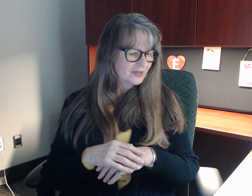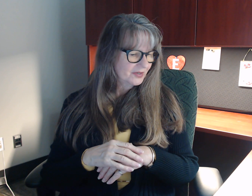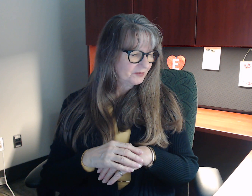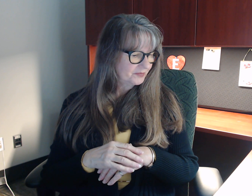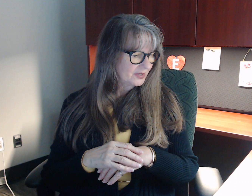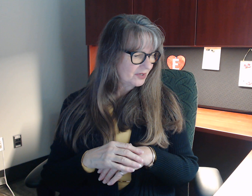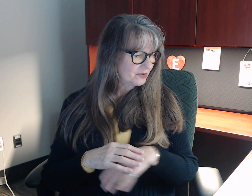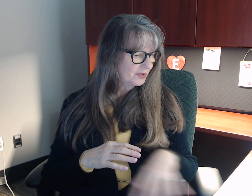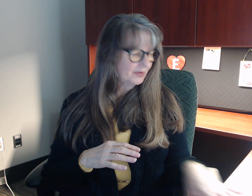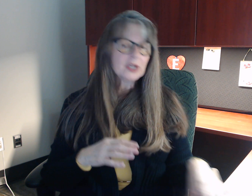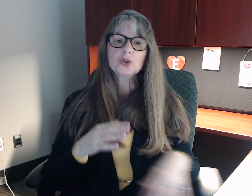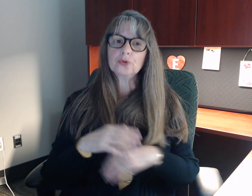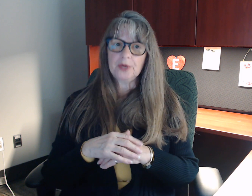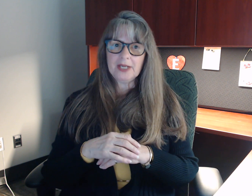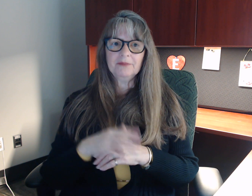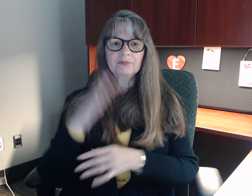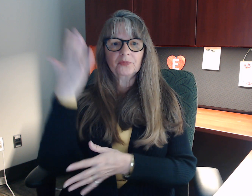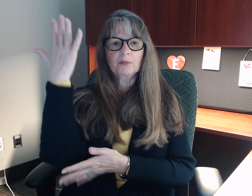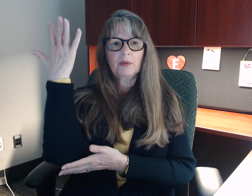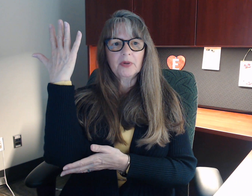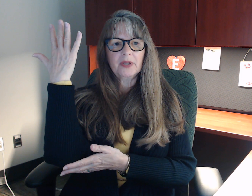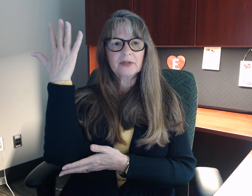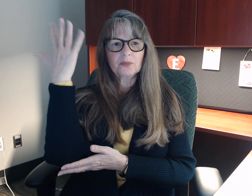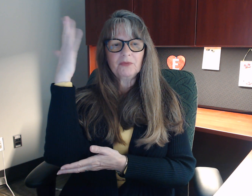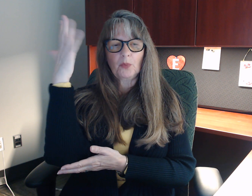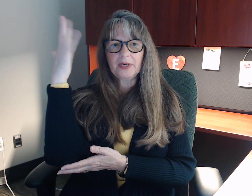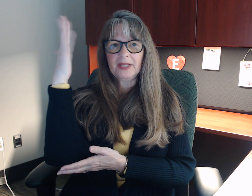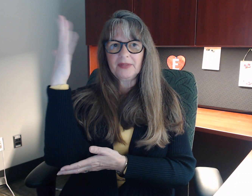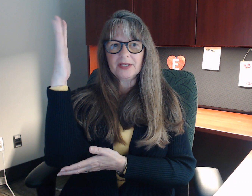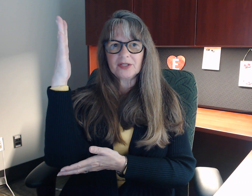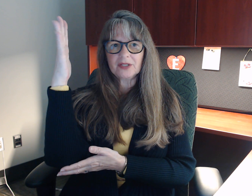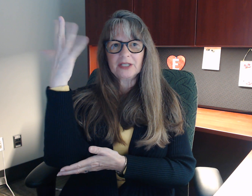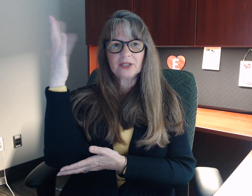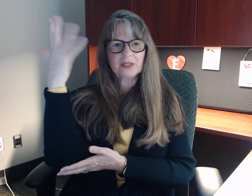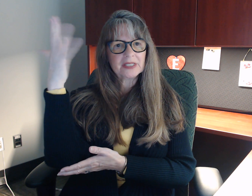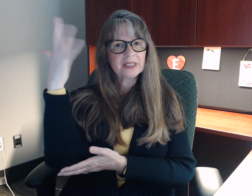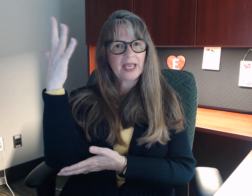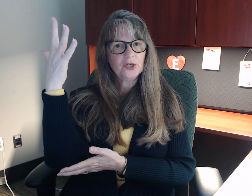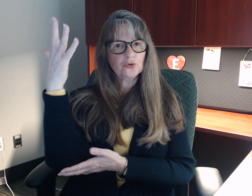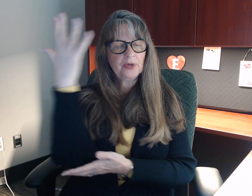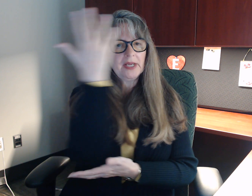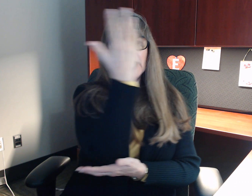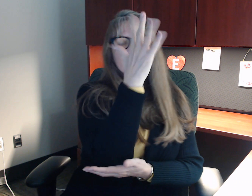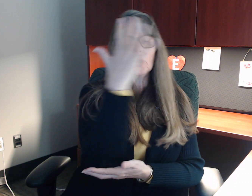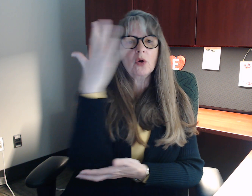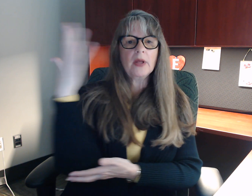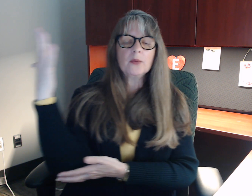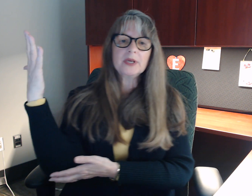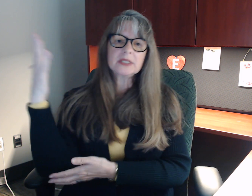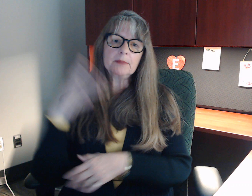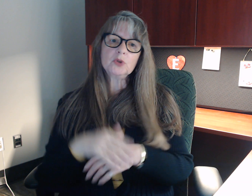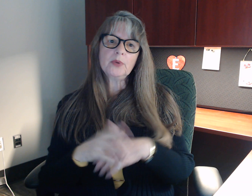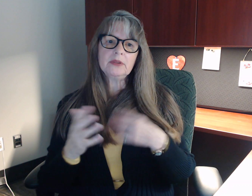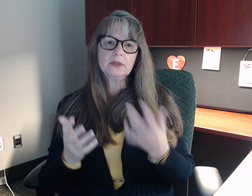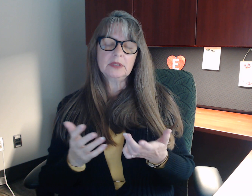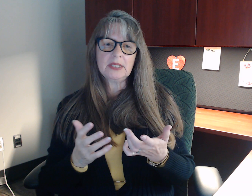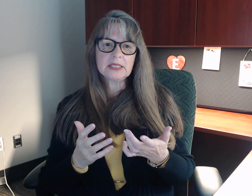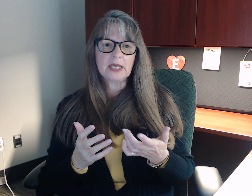So that's how you do butterfly. Tree, we've already done this. This is a tree. So, and the reason I'm doing these signs, because